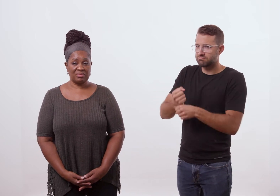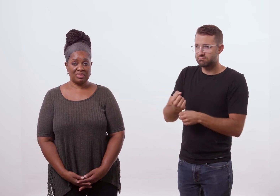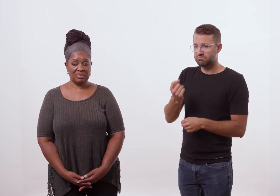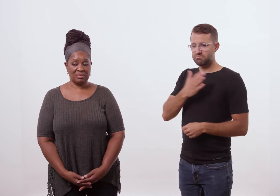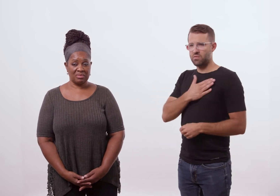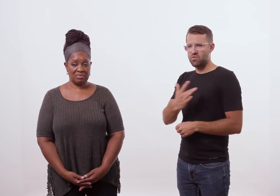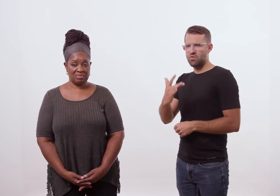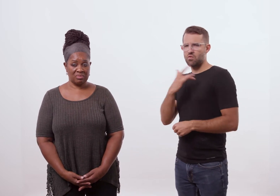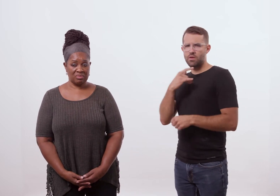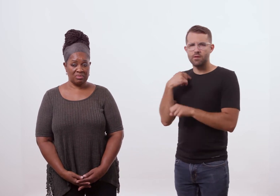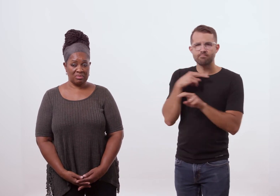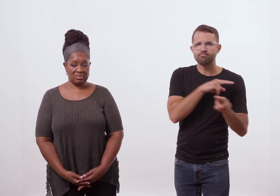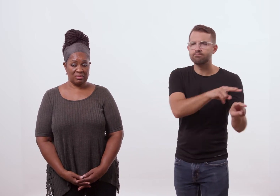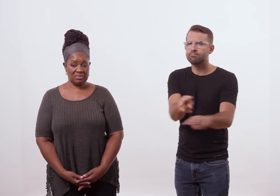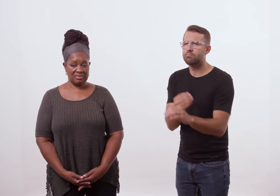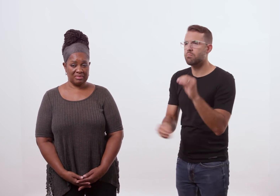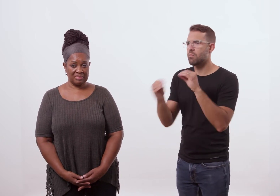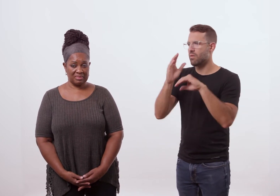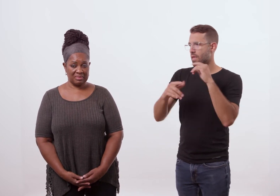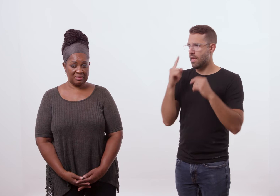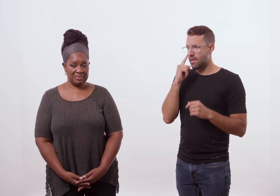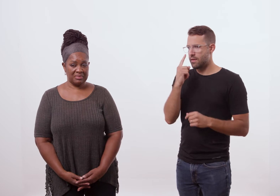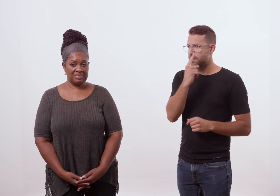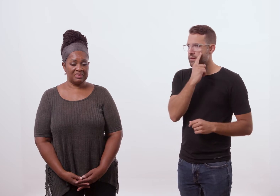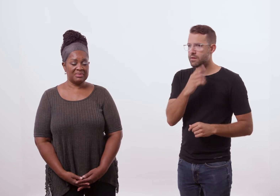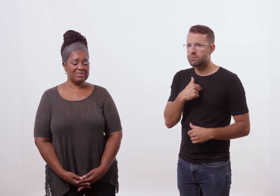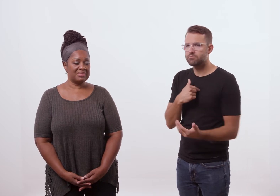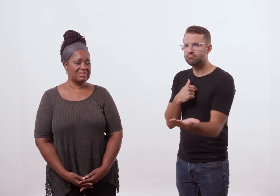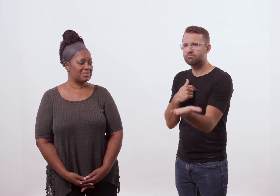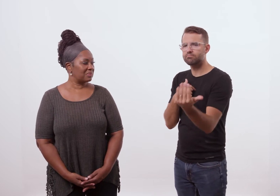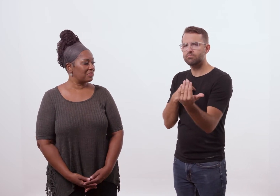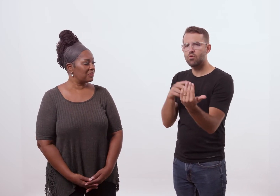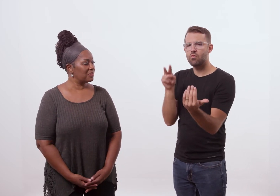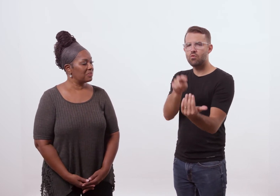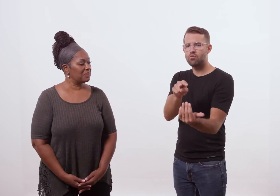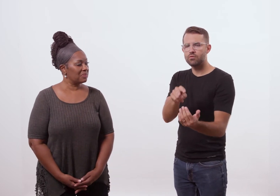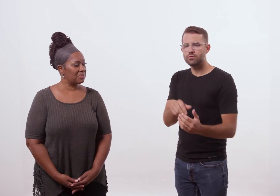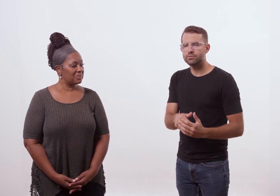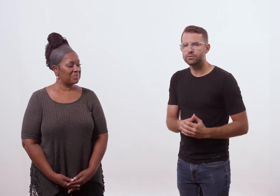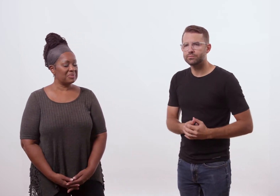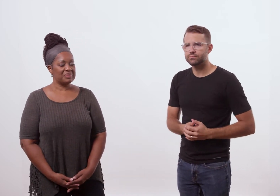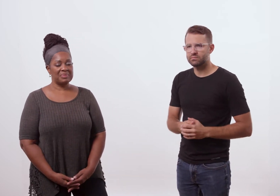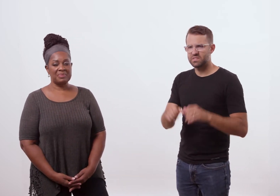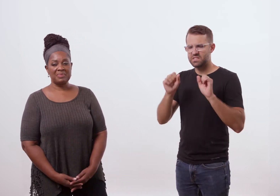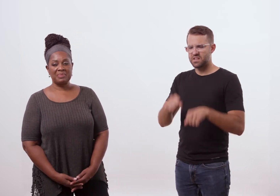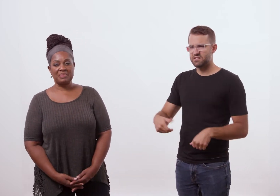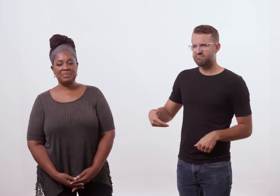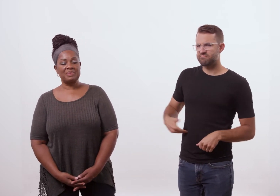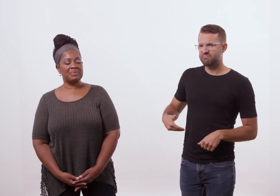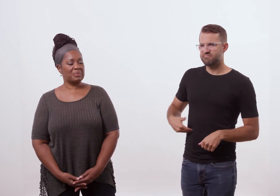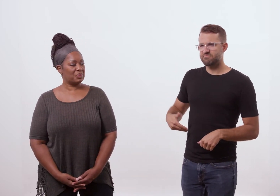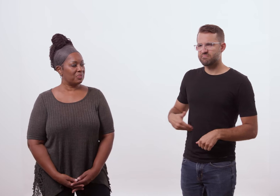eye. Let me look at you. I sense a great weariness and a